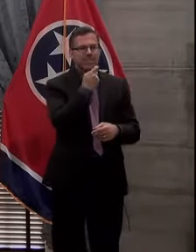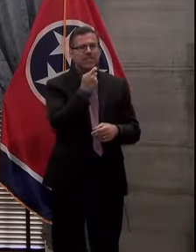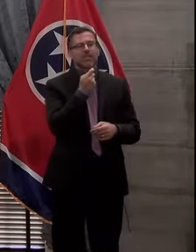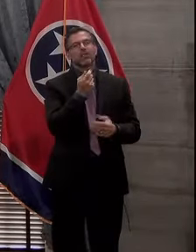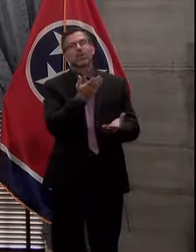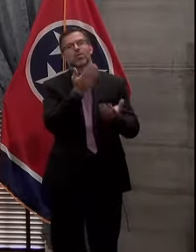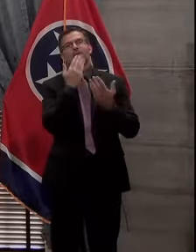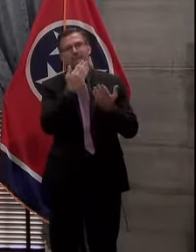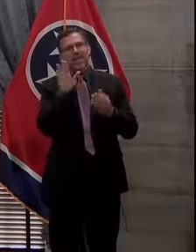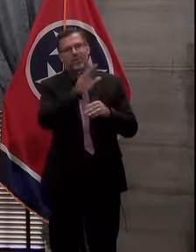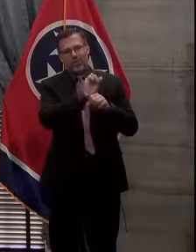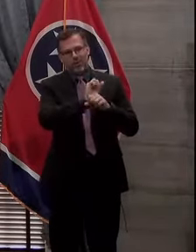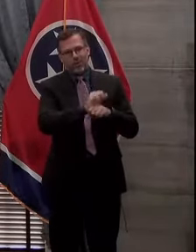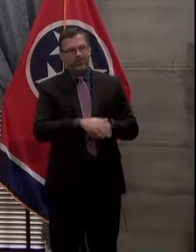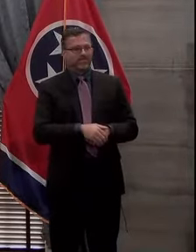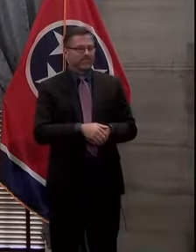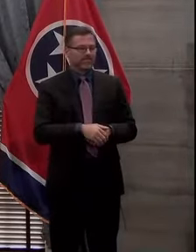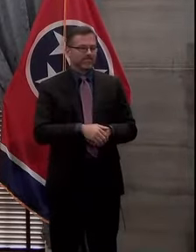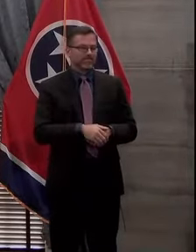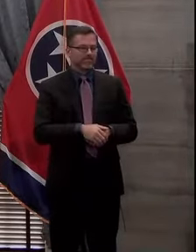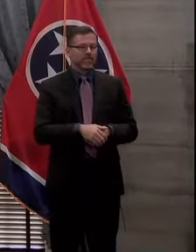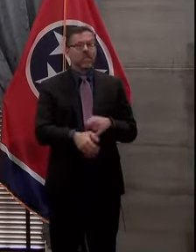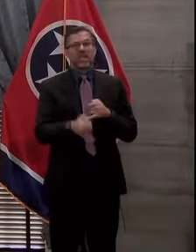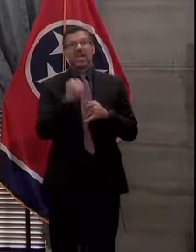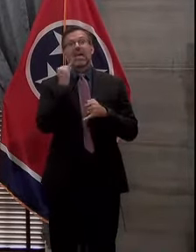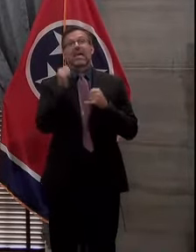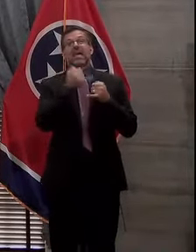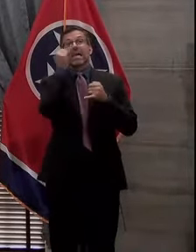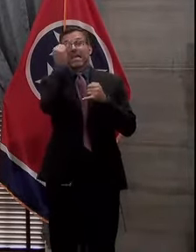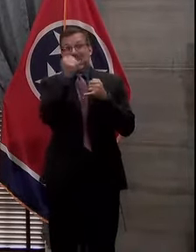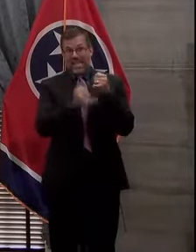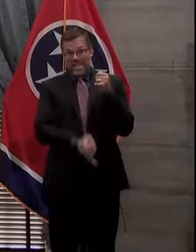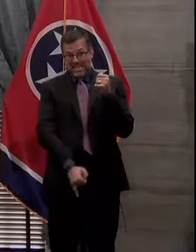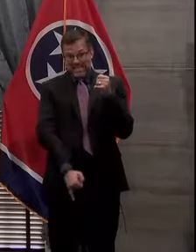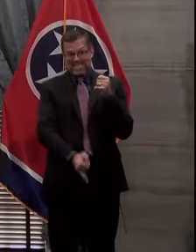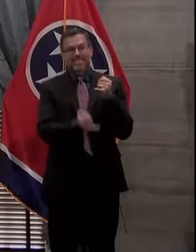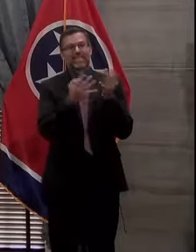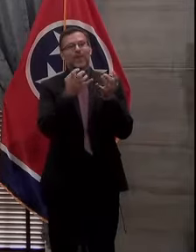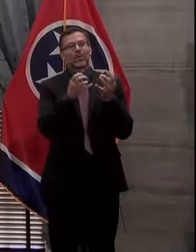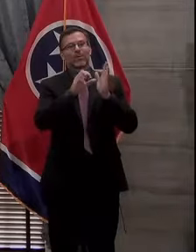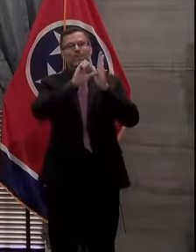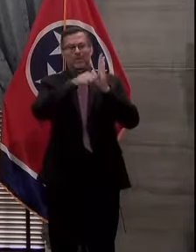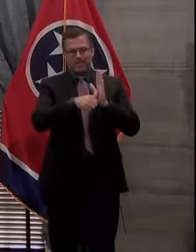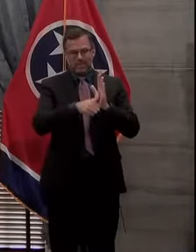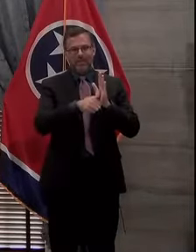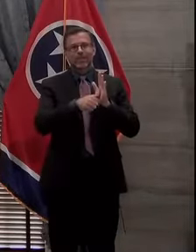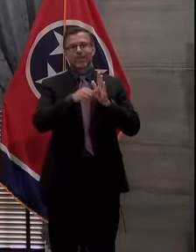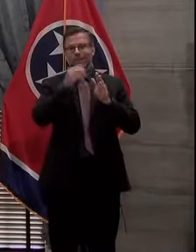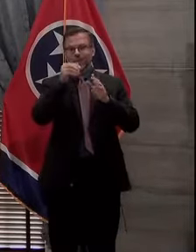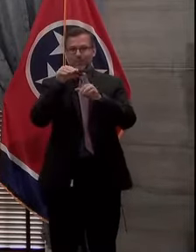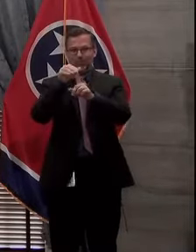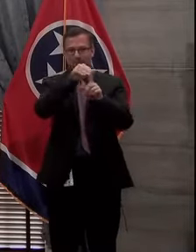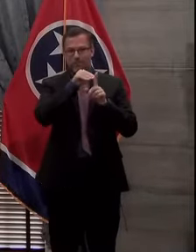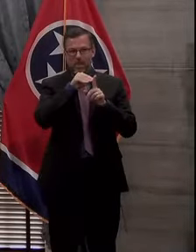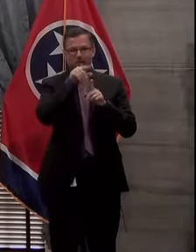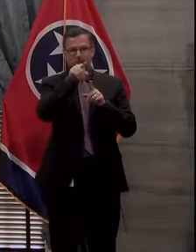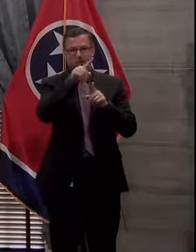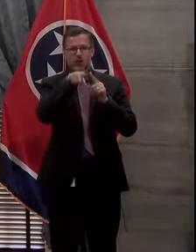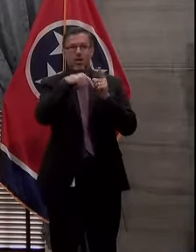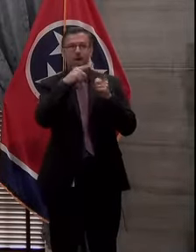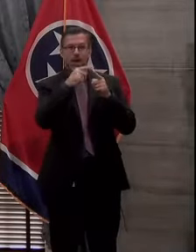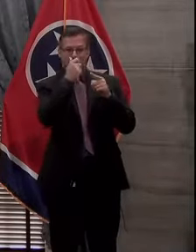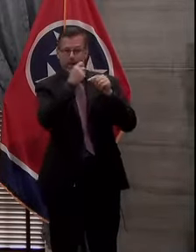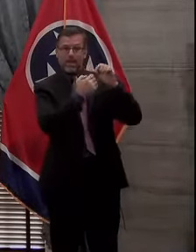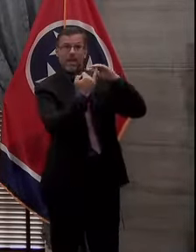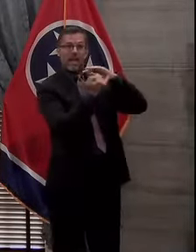that. And finally, it's been a while since we've talked about it, so I wanted to give you a little refresher on isolation versus